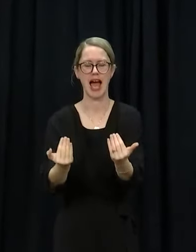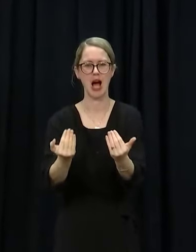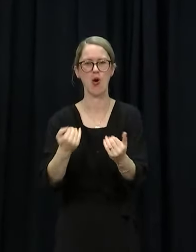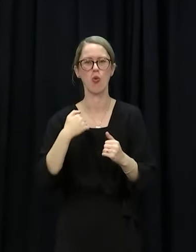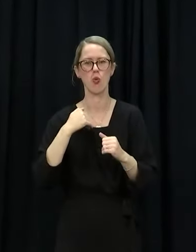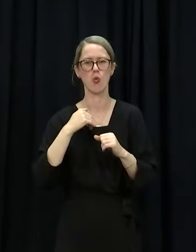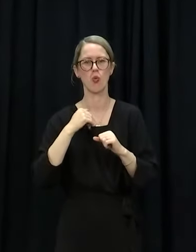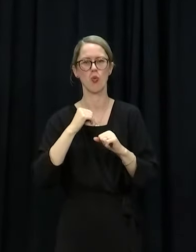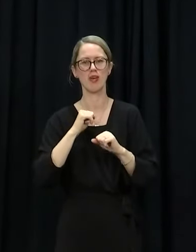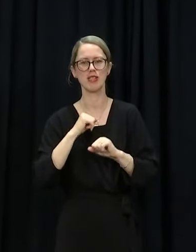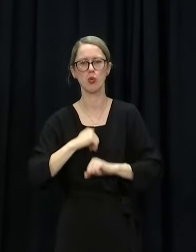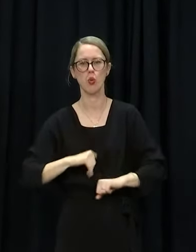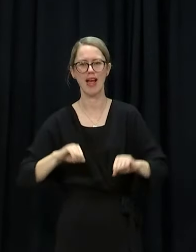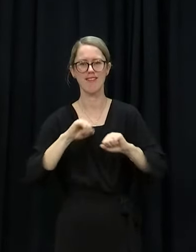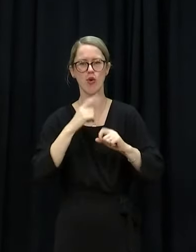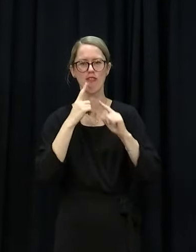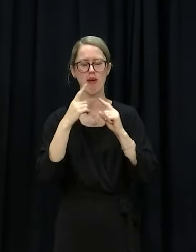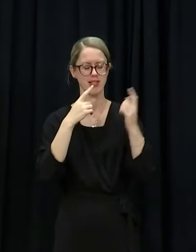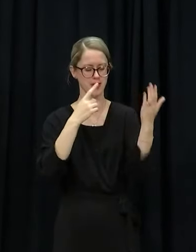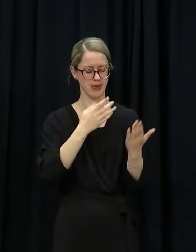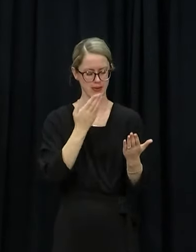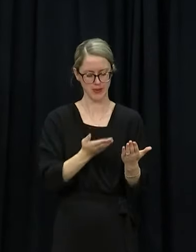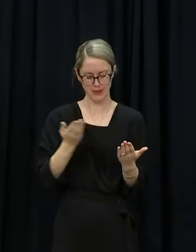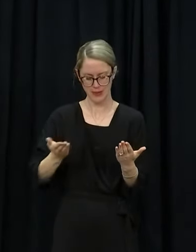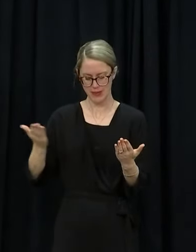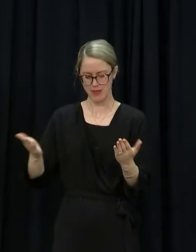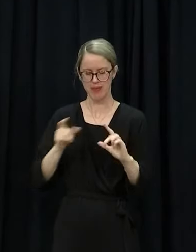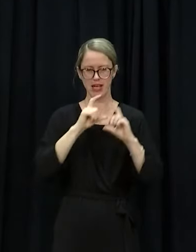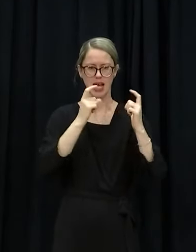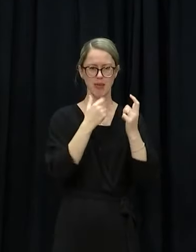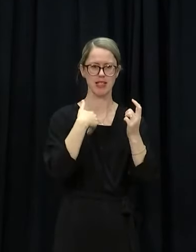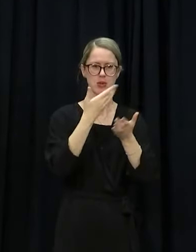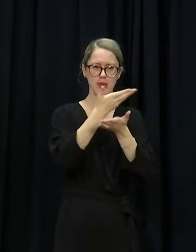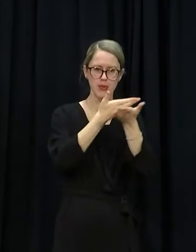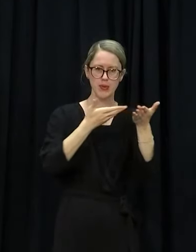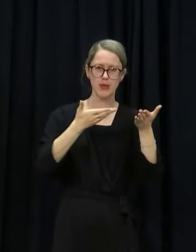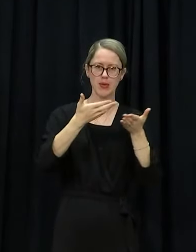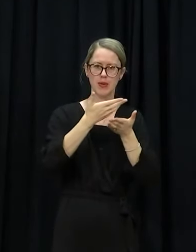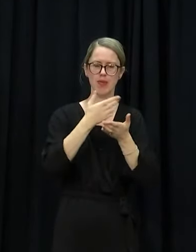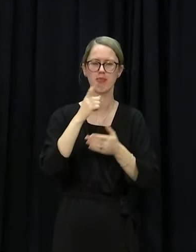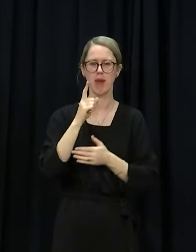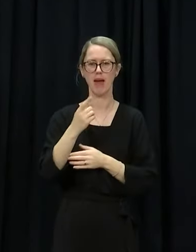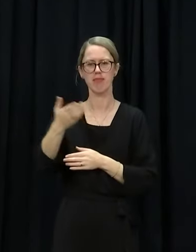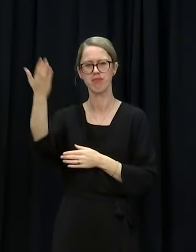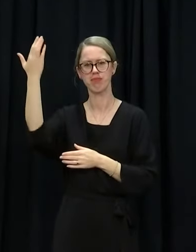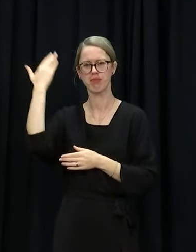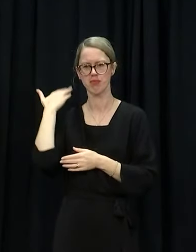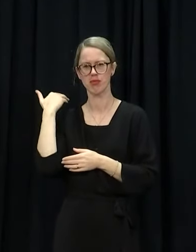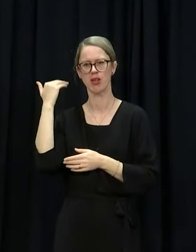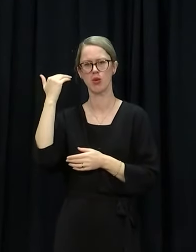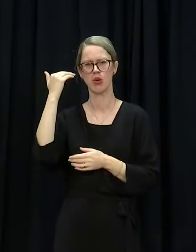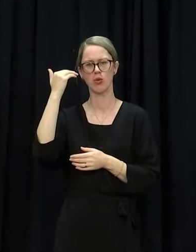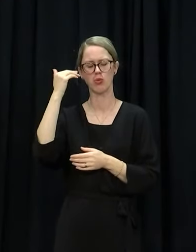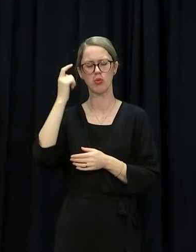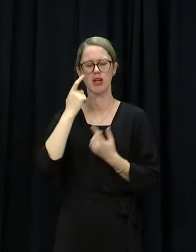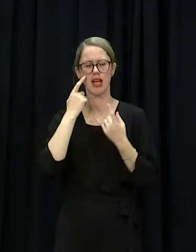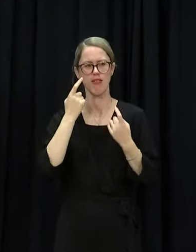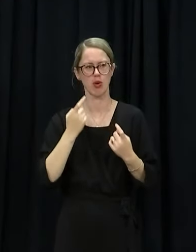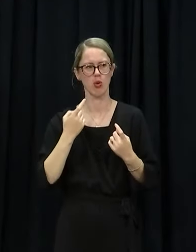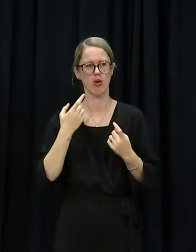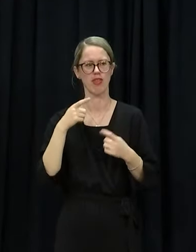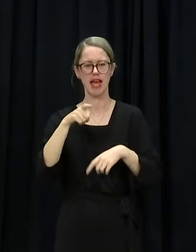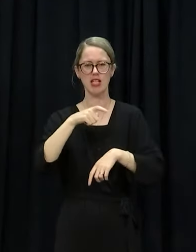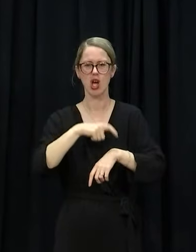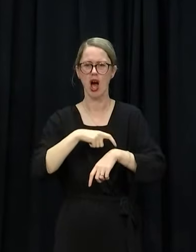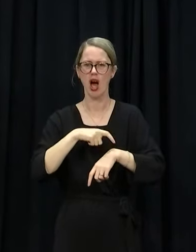we need to still be provided advice with and that Cabinet still needs to consider. But we were really deliberate right at the beginning, given we had a case, at that